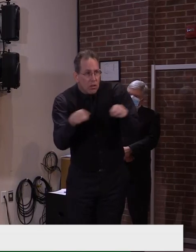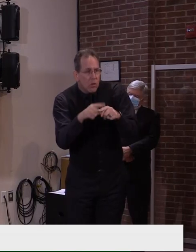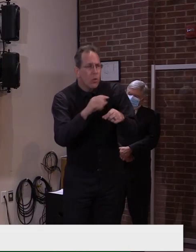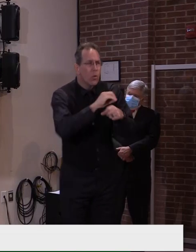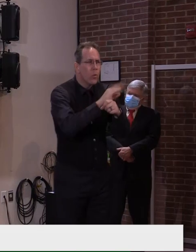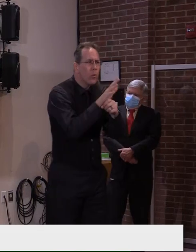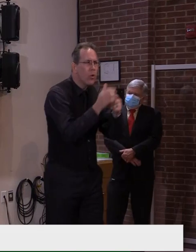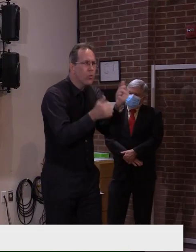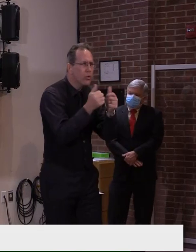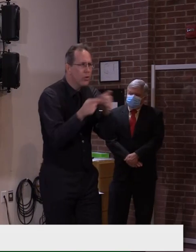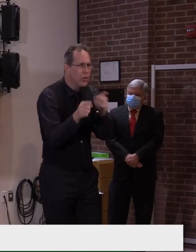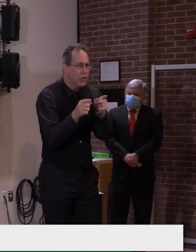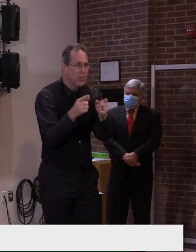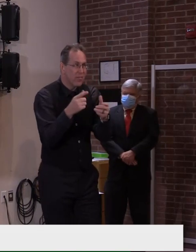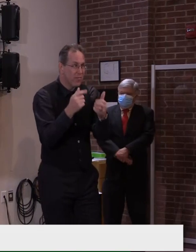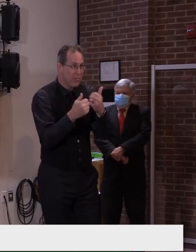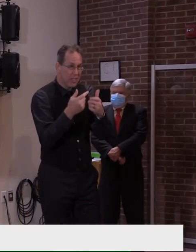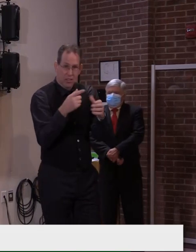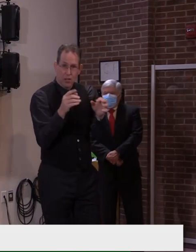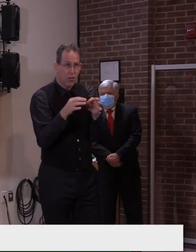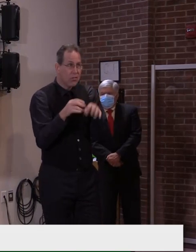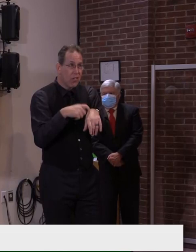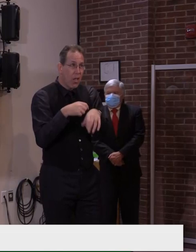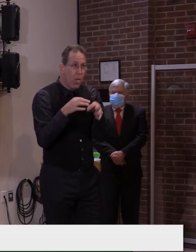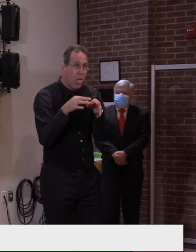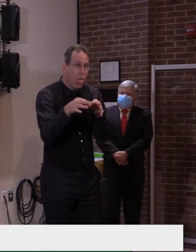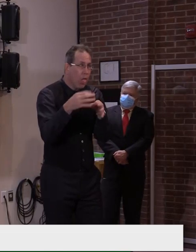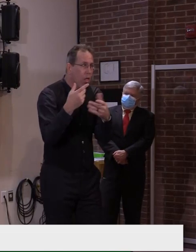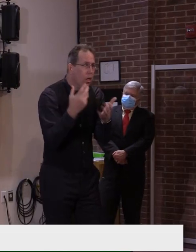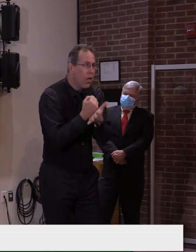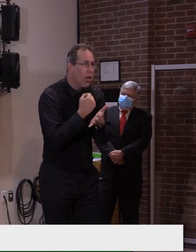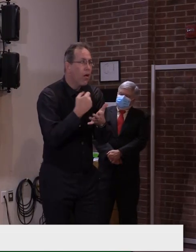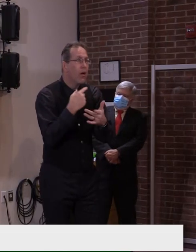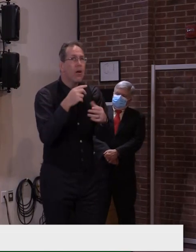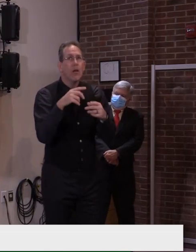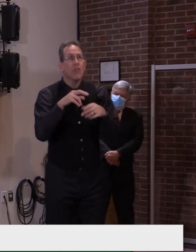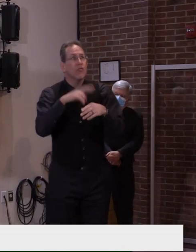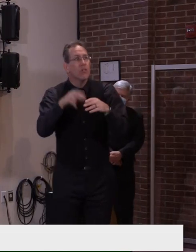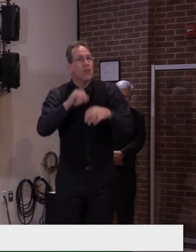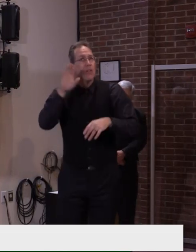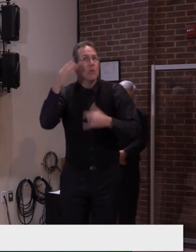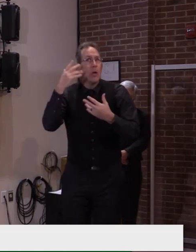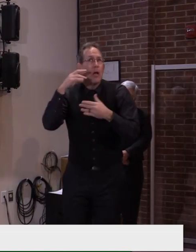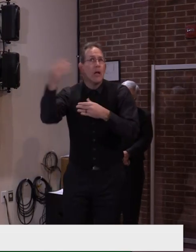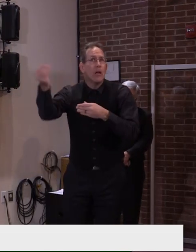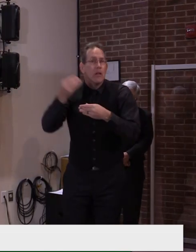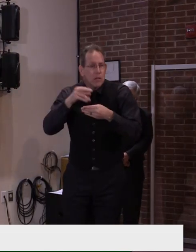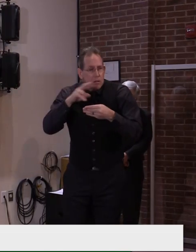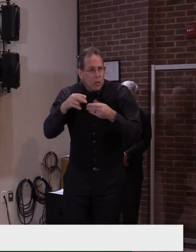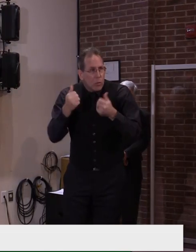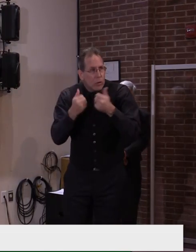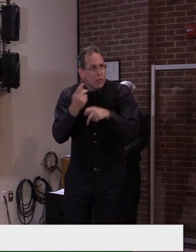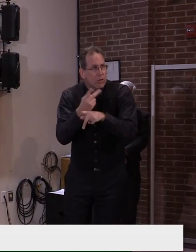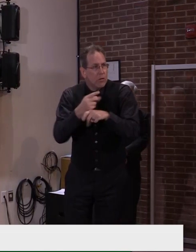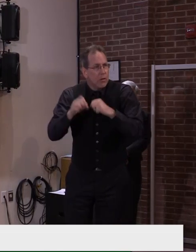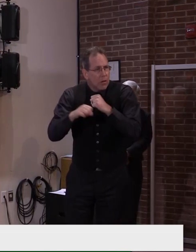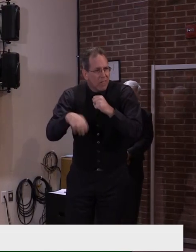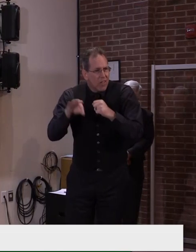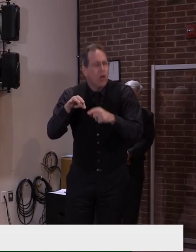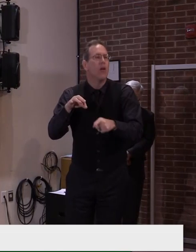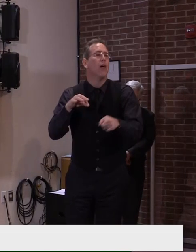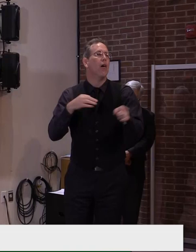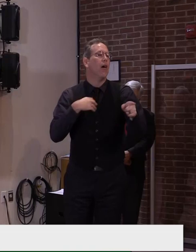to learn because of the time span for whole genome sequencing to occur over.